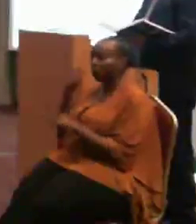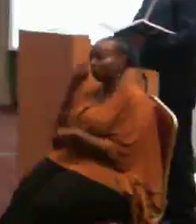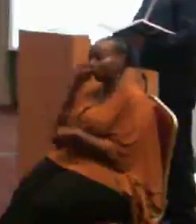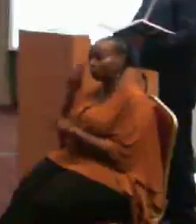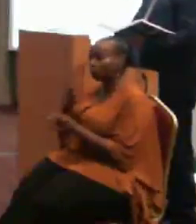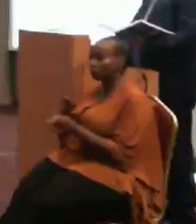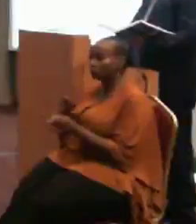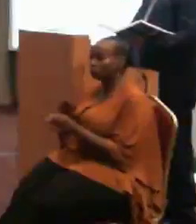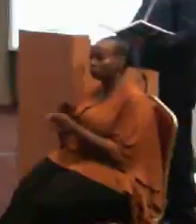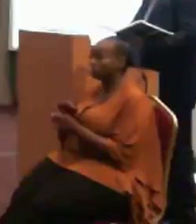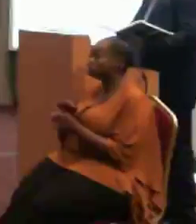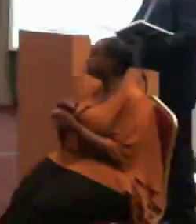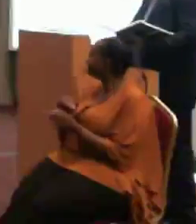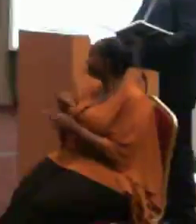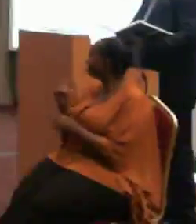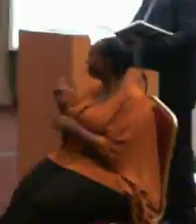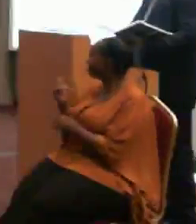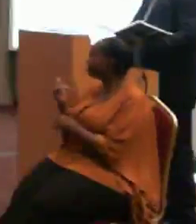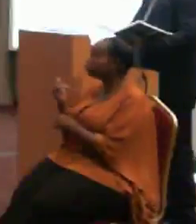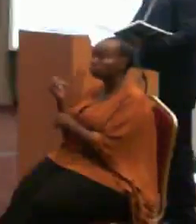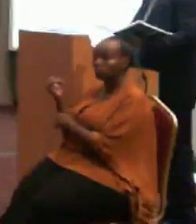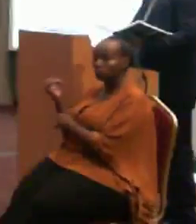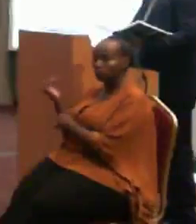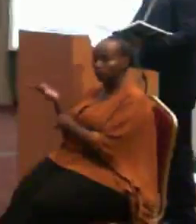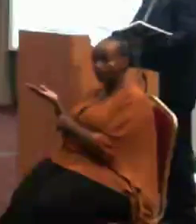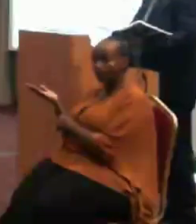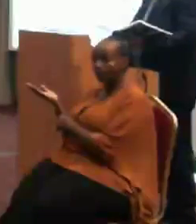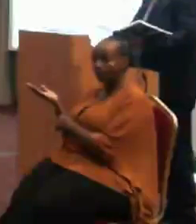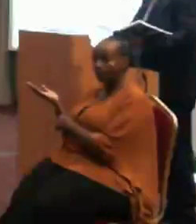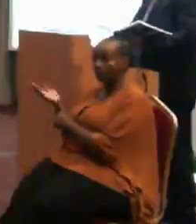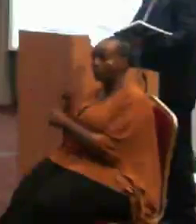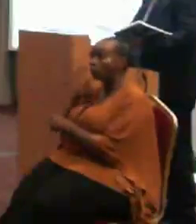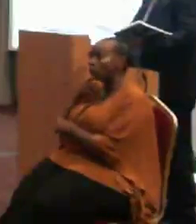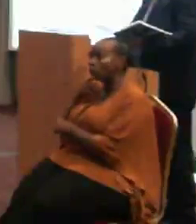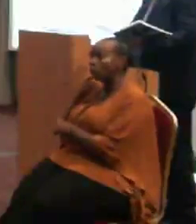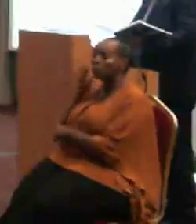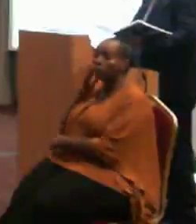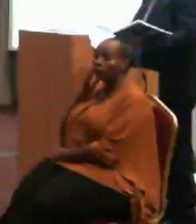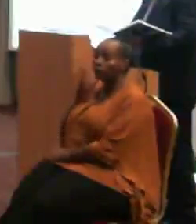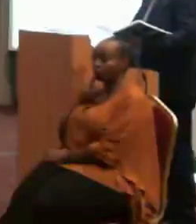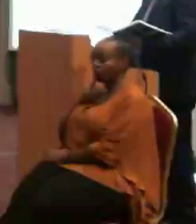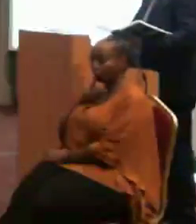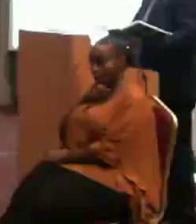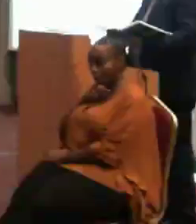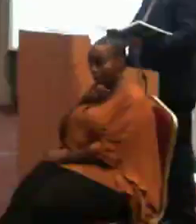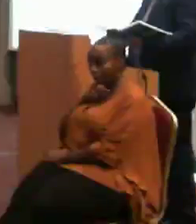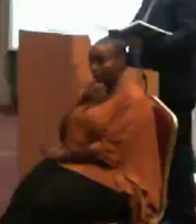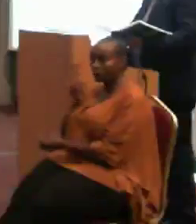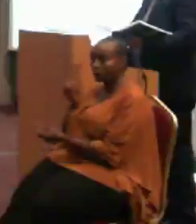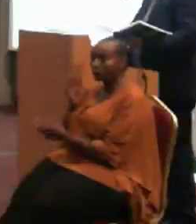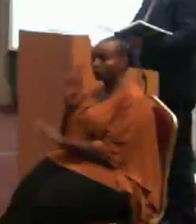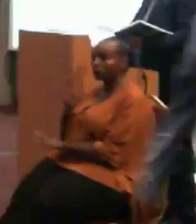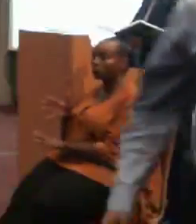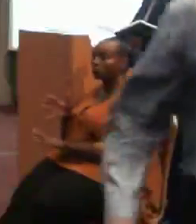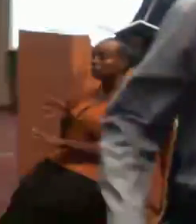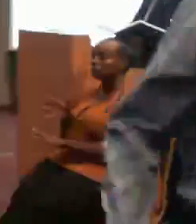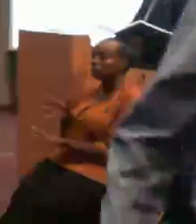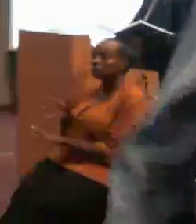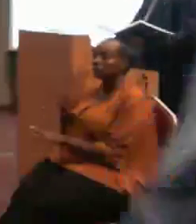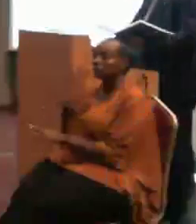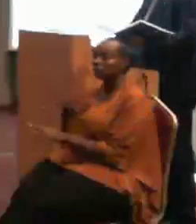Monday, the sales forecast will be provided and the detail around it.